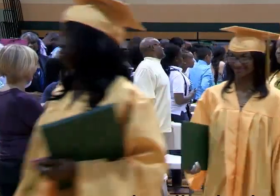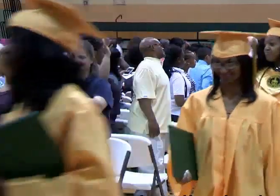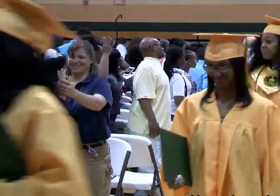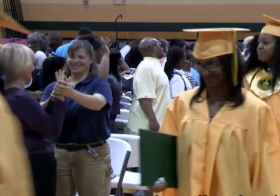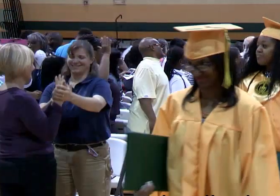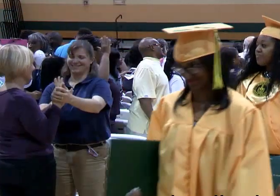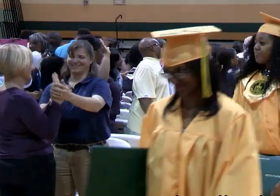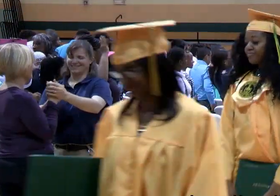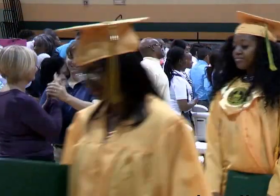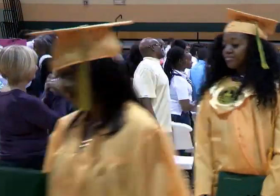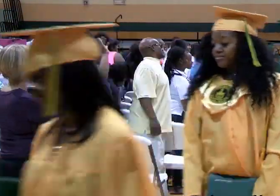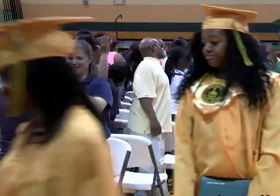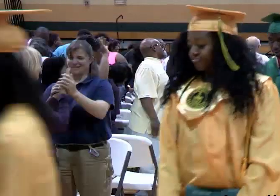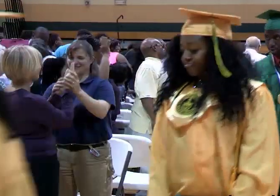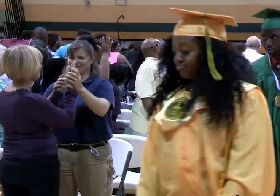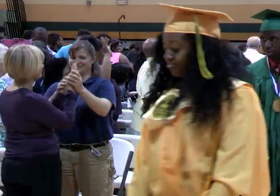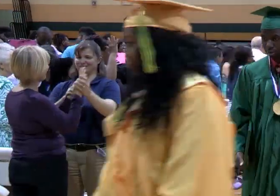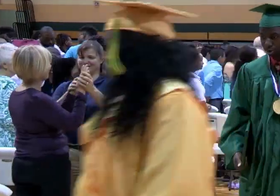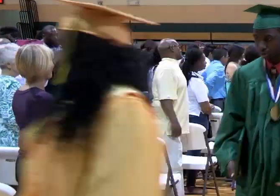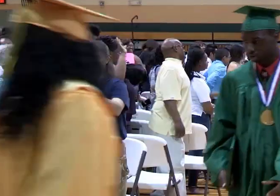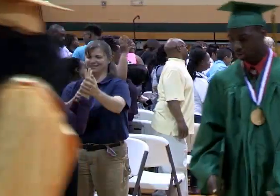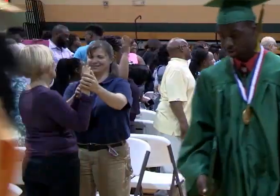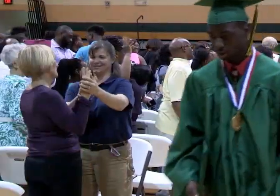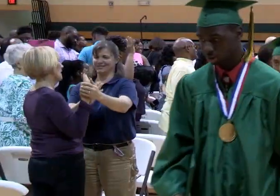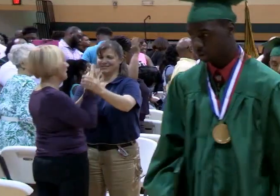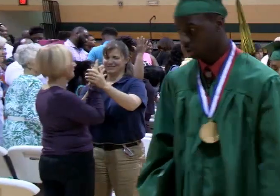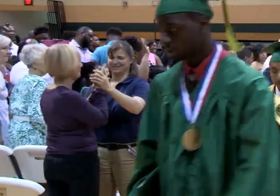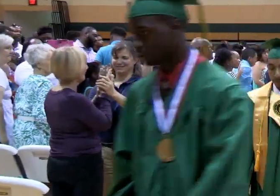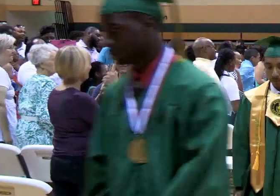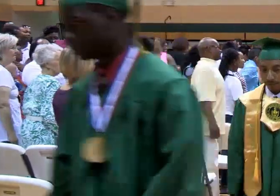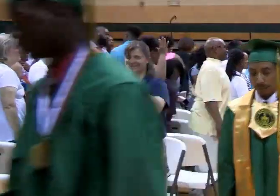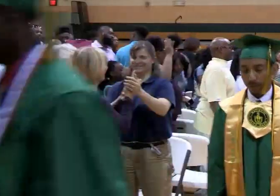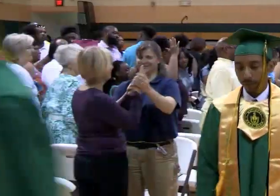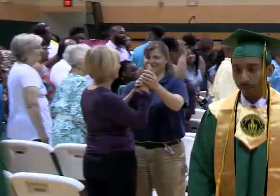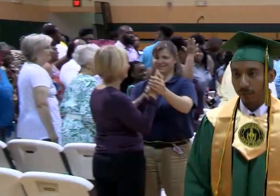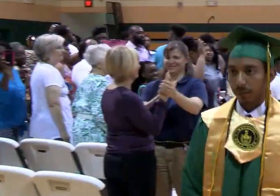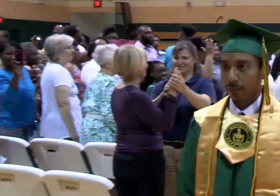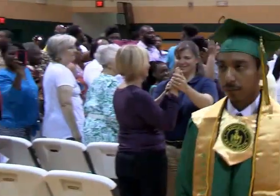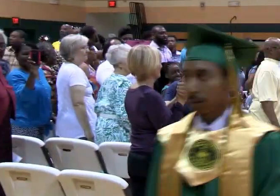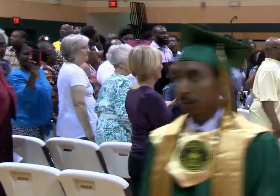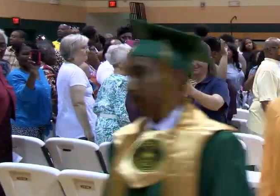Thank you.